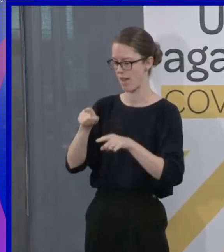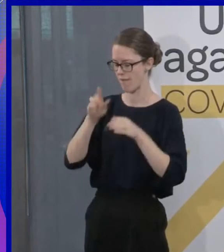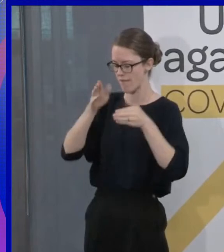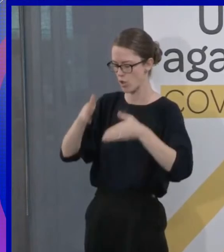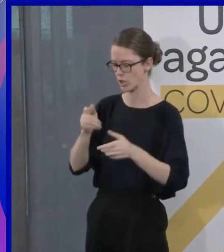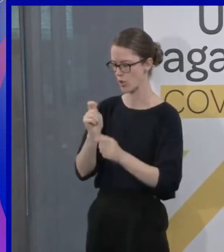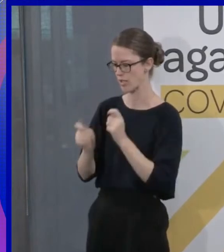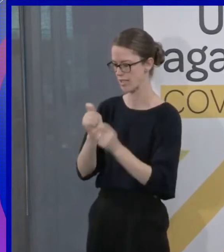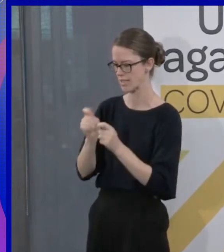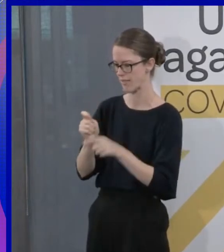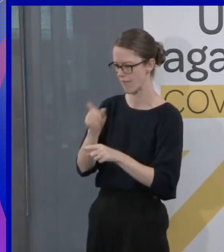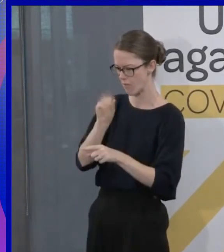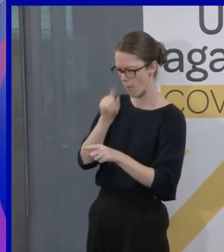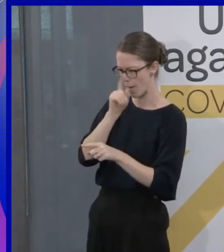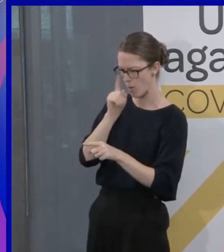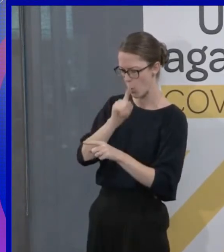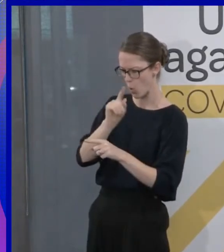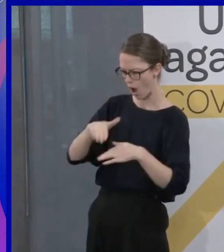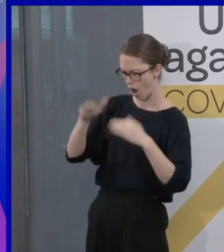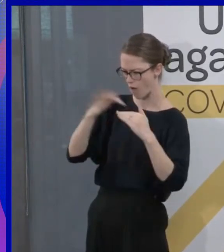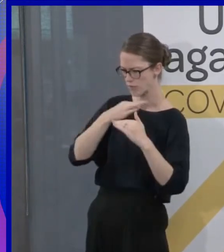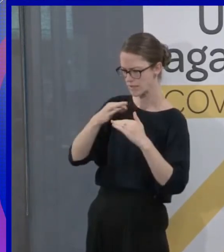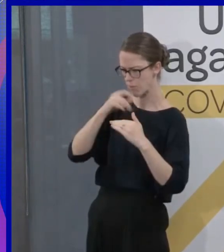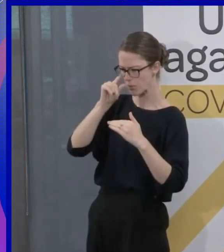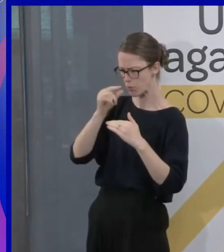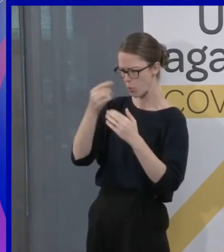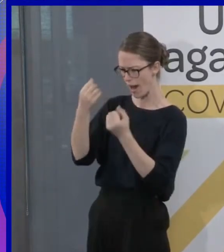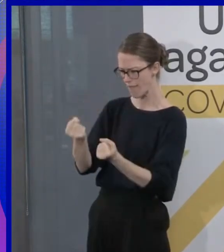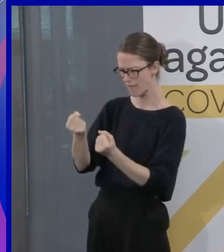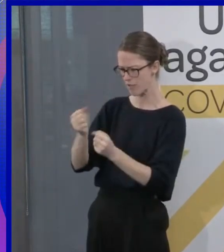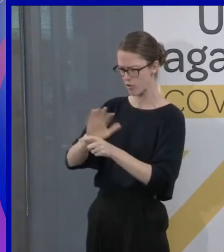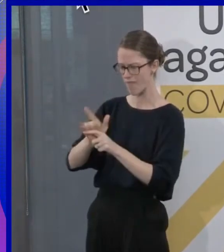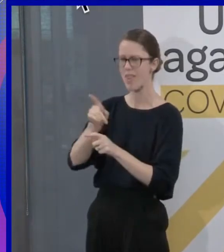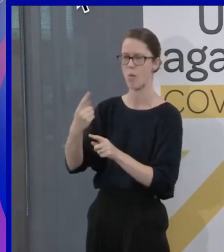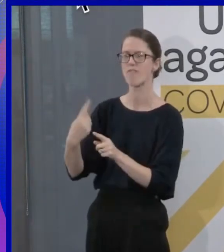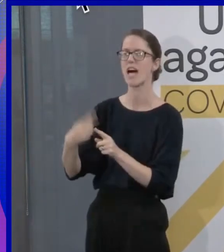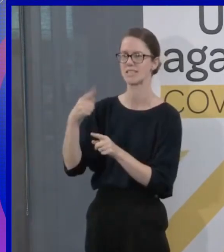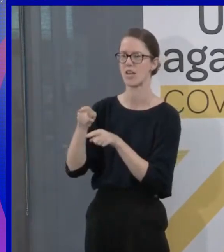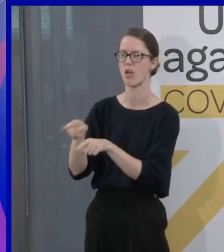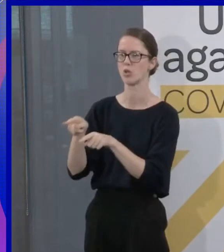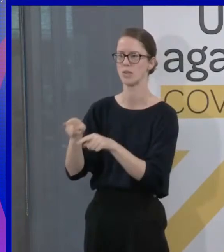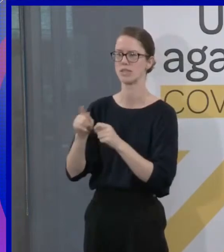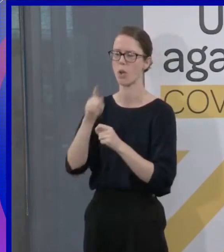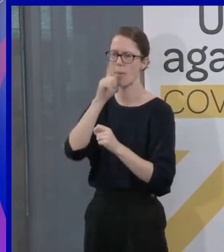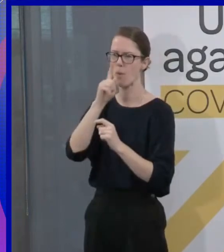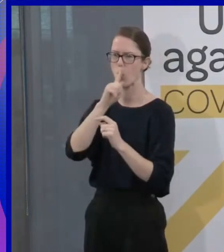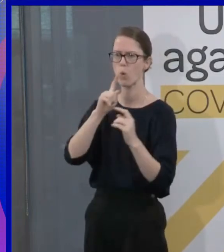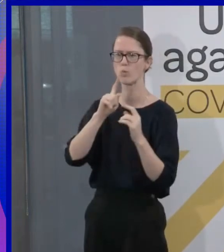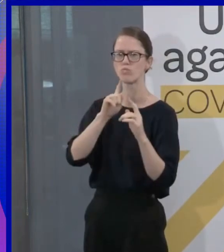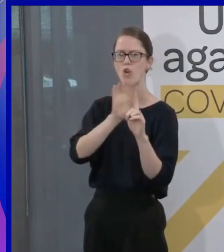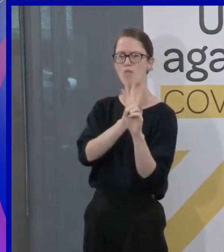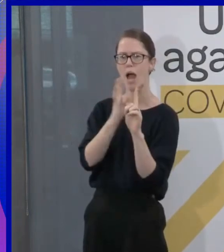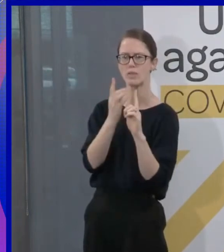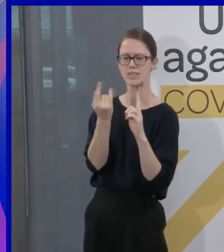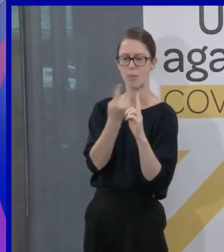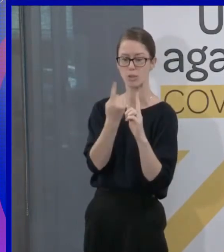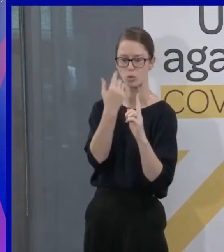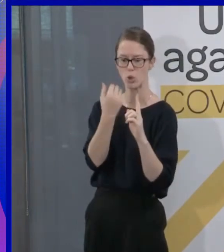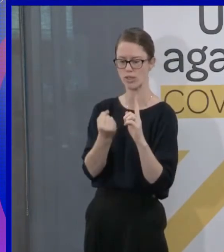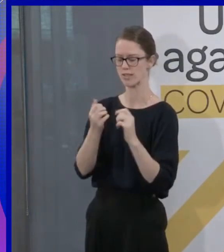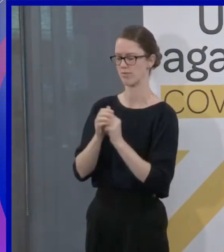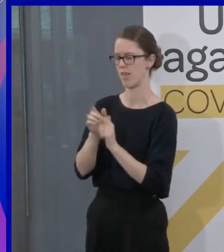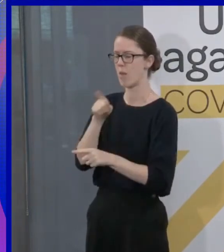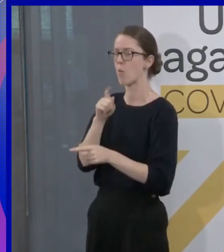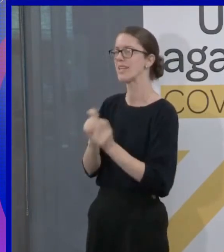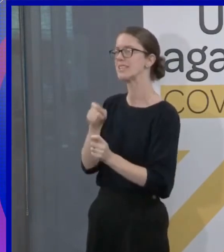the tests that are from people who might be at higher risk of returning a positive result, that is close contacts or others who have had